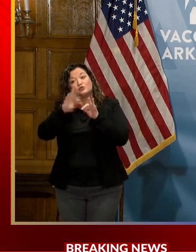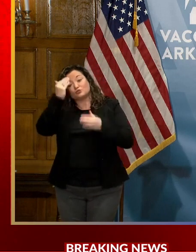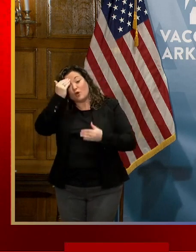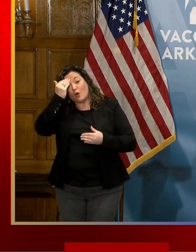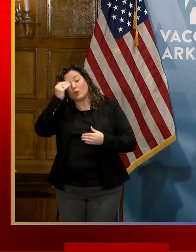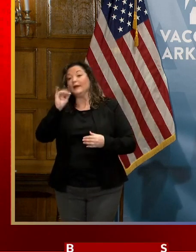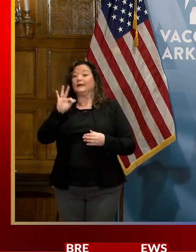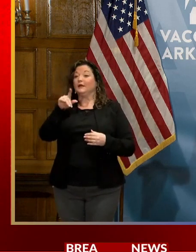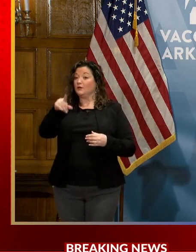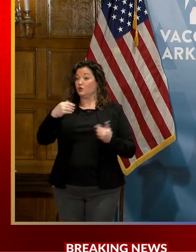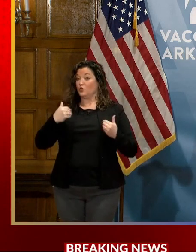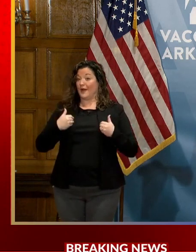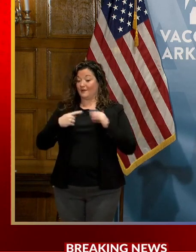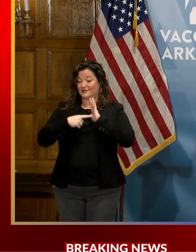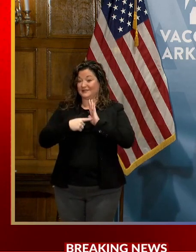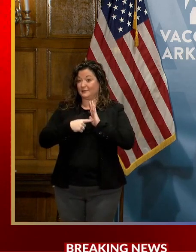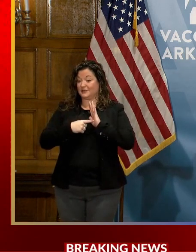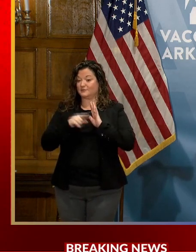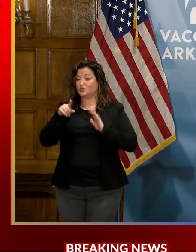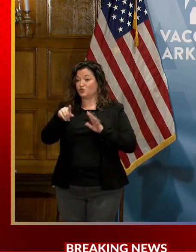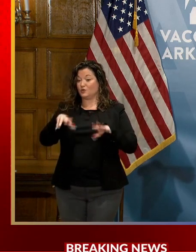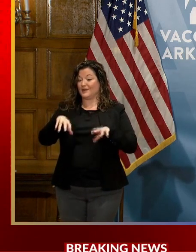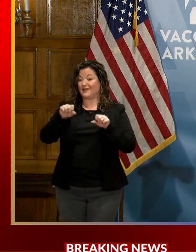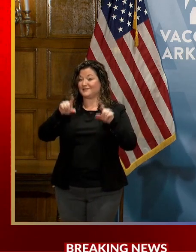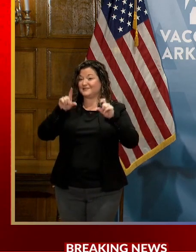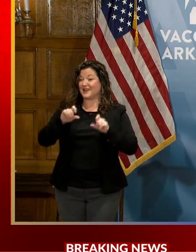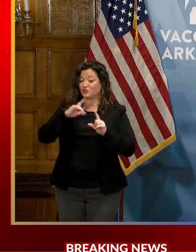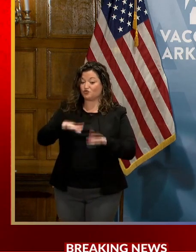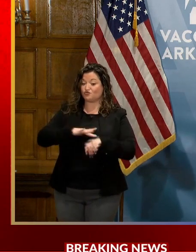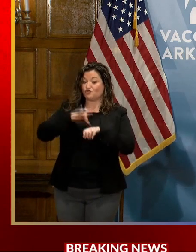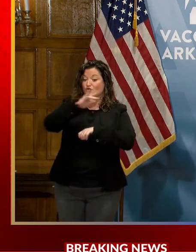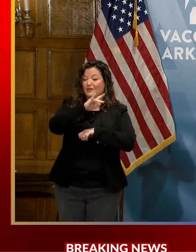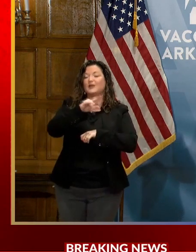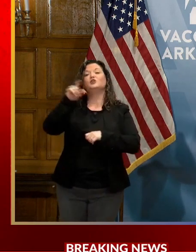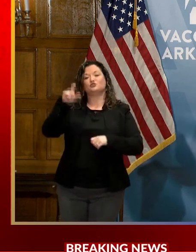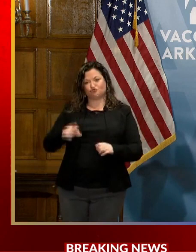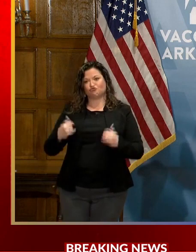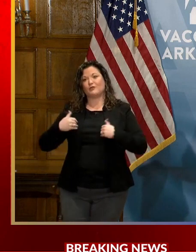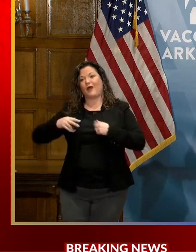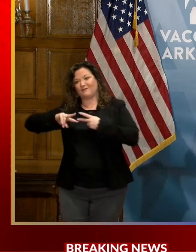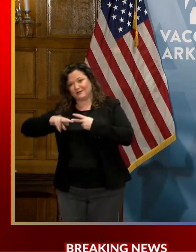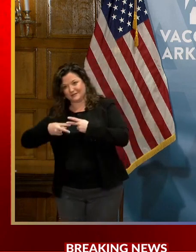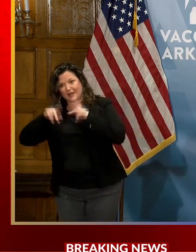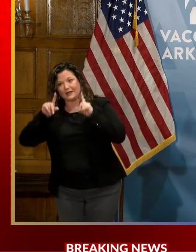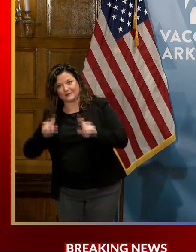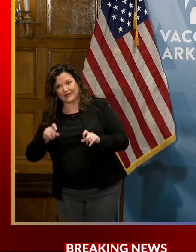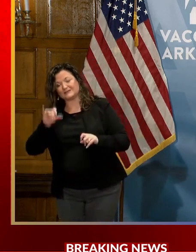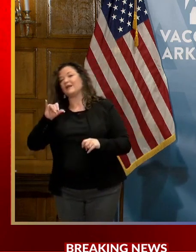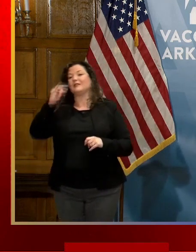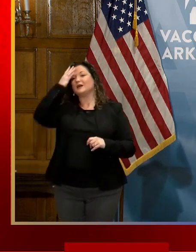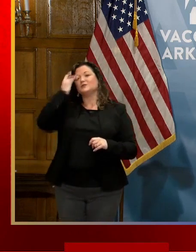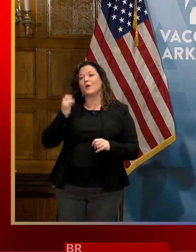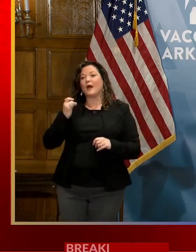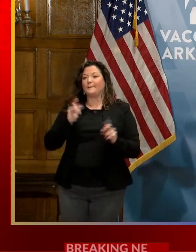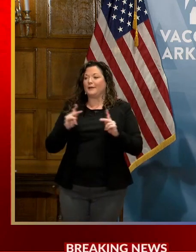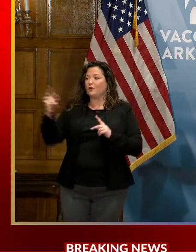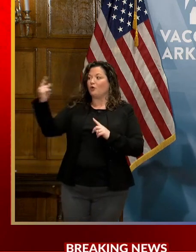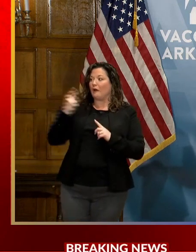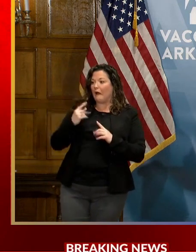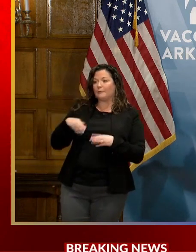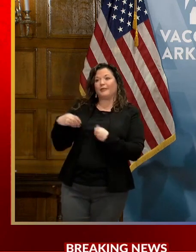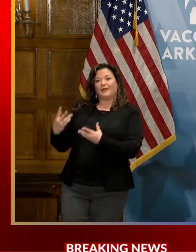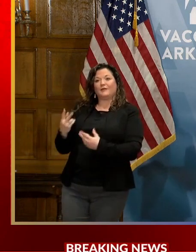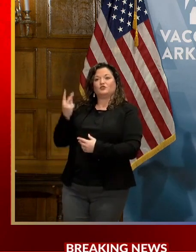symptoms and a test very early, you need to follow that with a second test. That's why individuals that are coming in are being given 2 tests, 6 tests